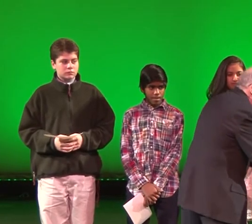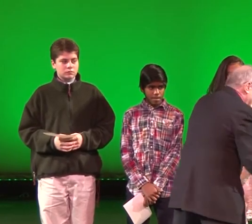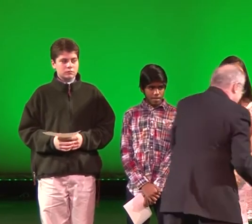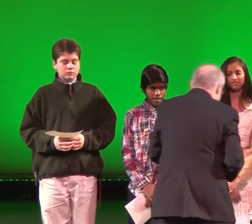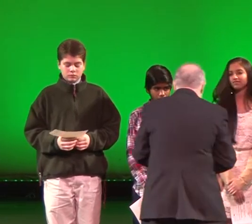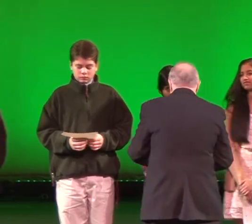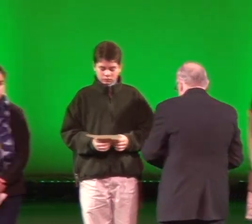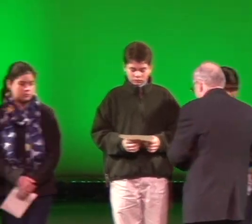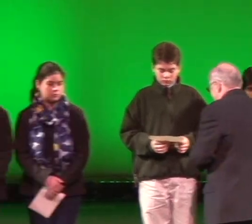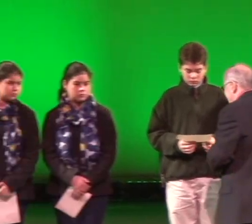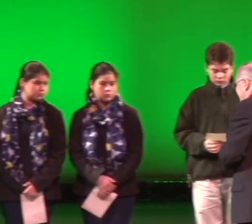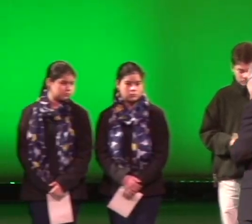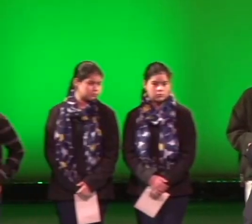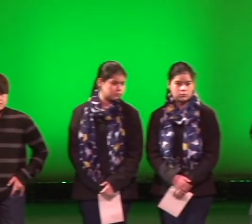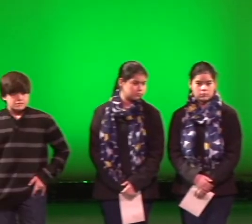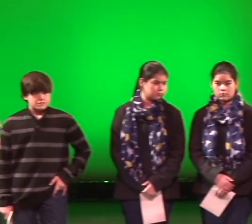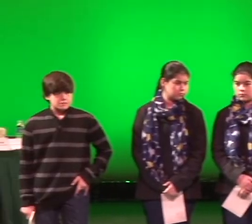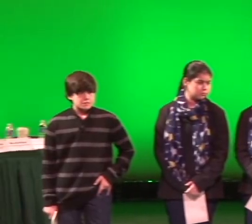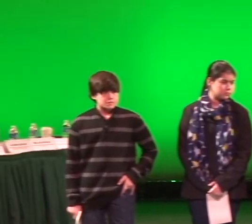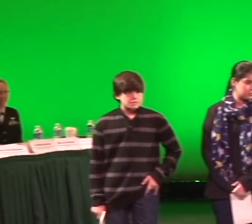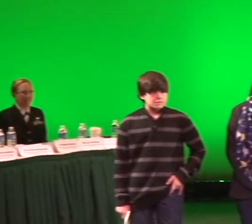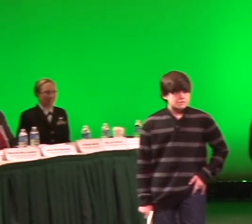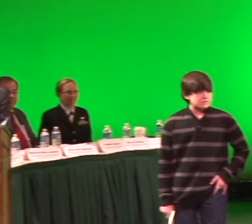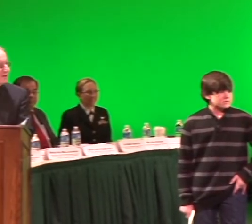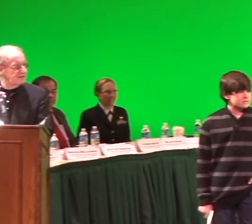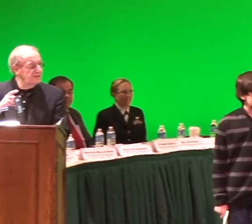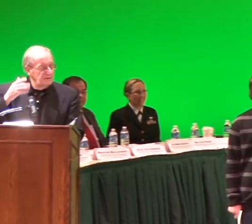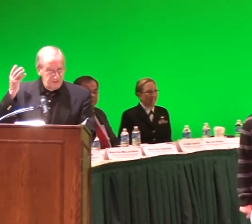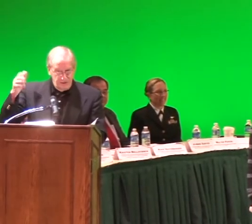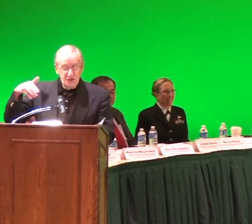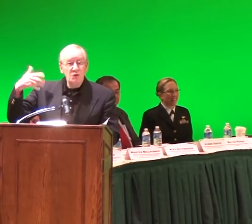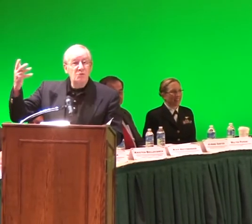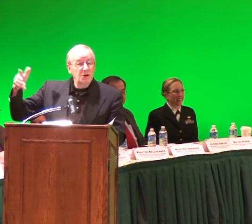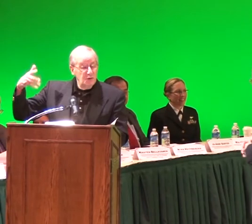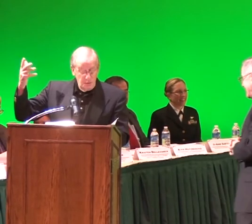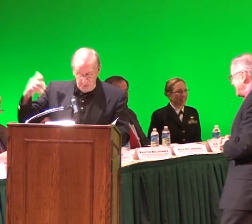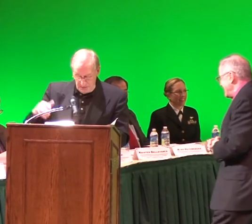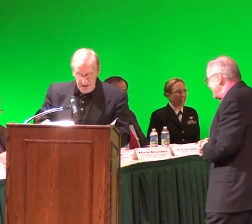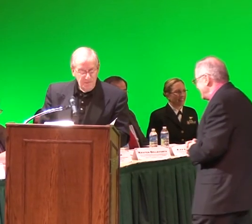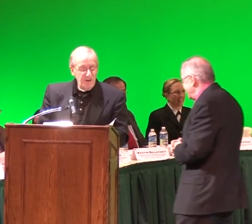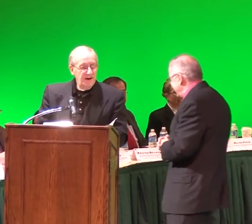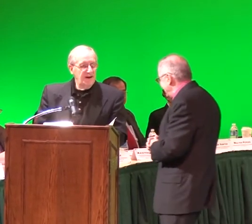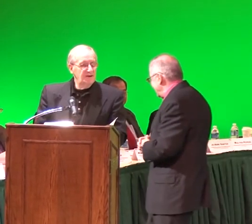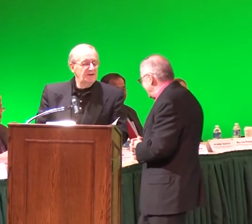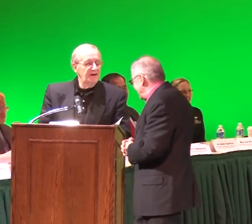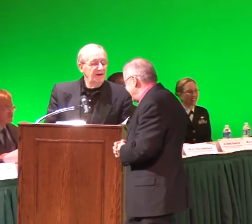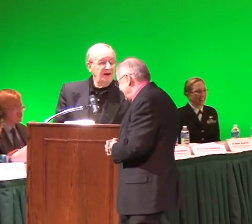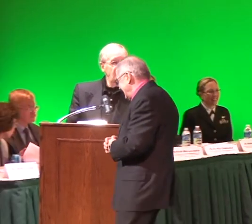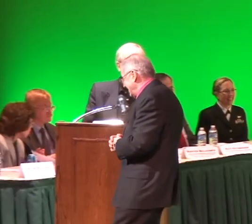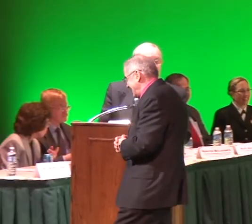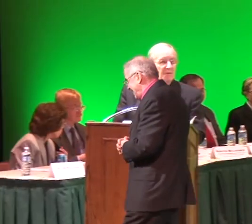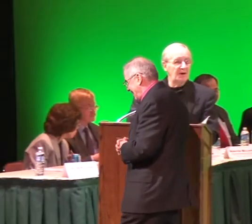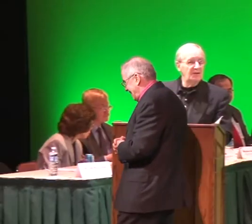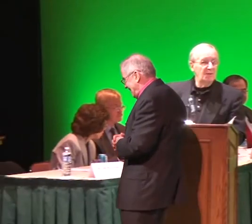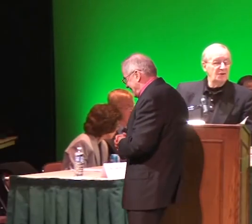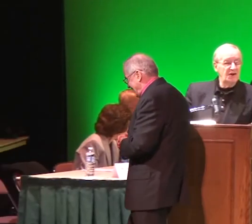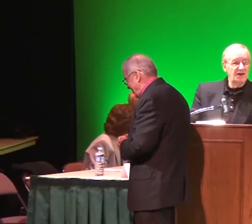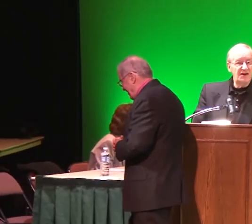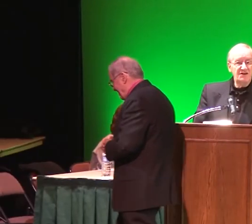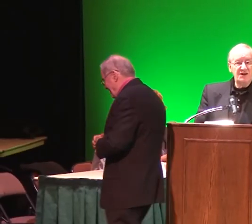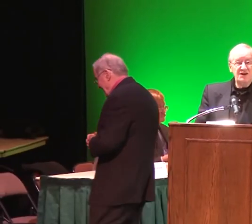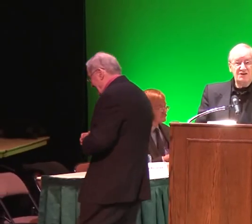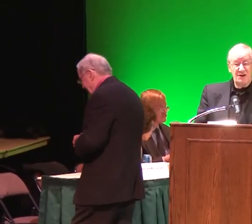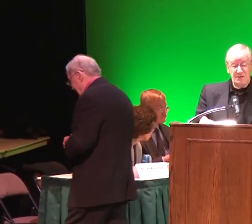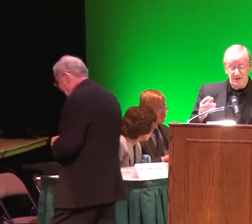Very nice. We hope all those flowers in your dress soon bloom, because yesterday was almost